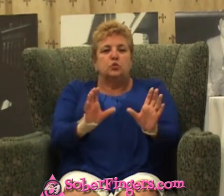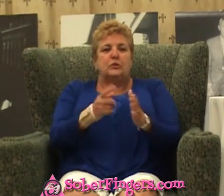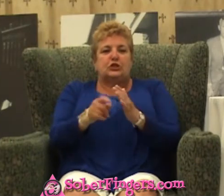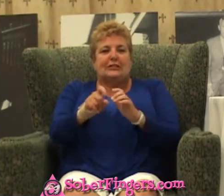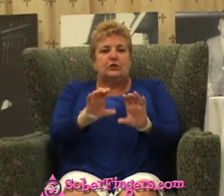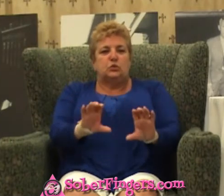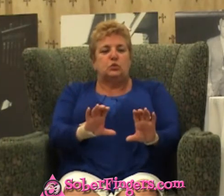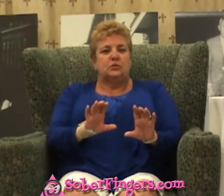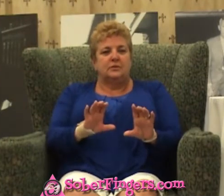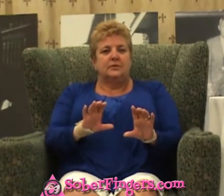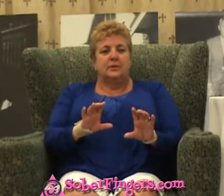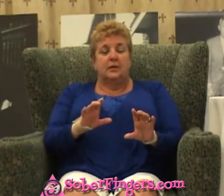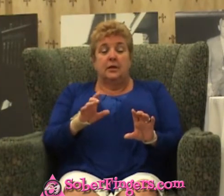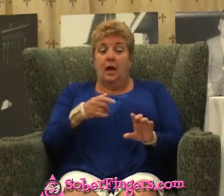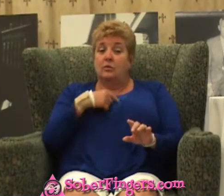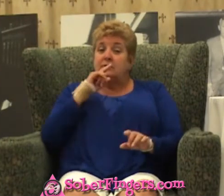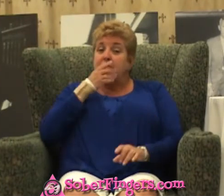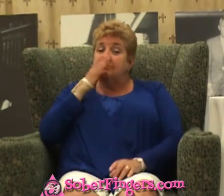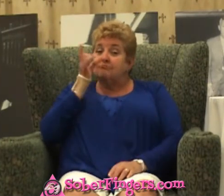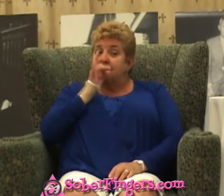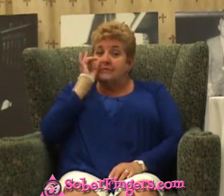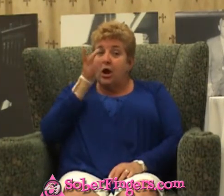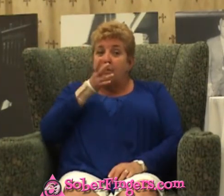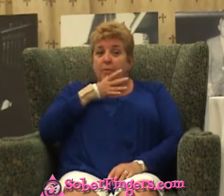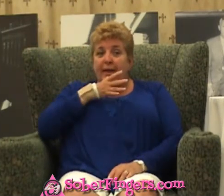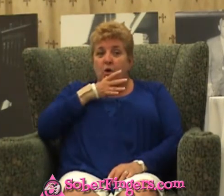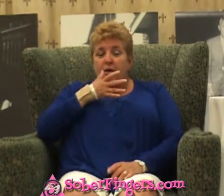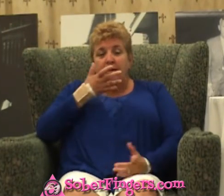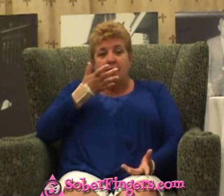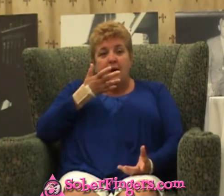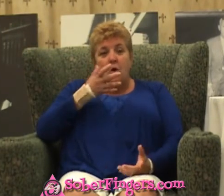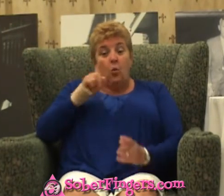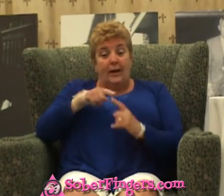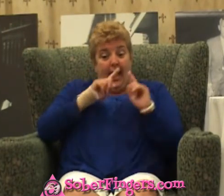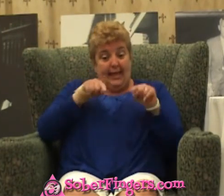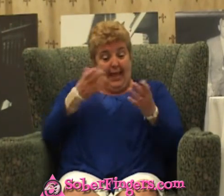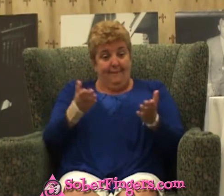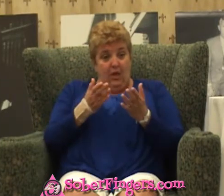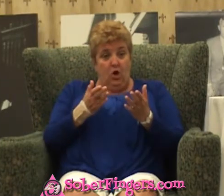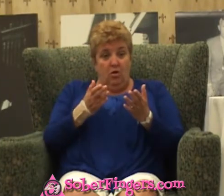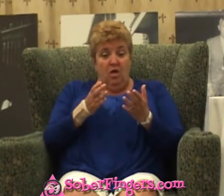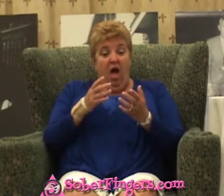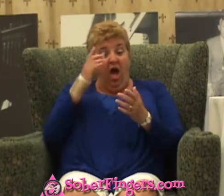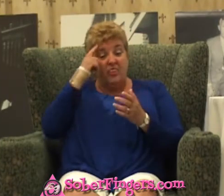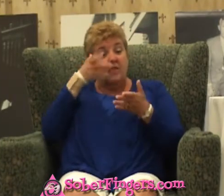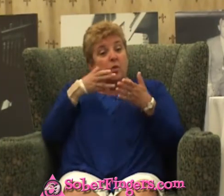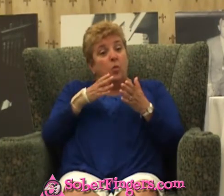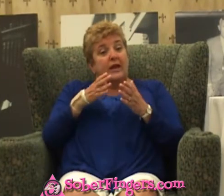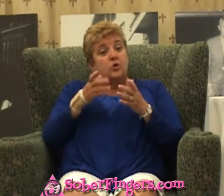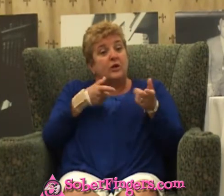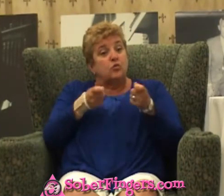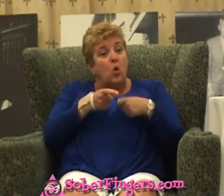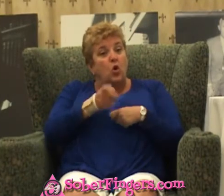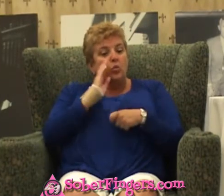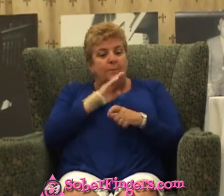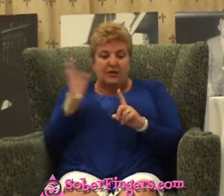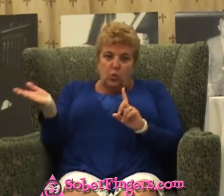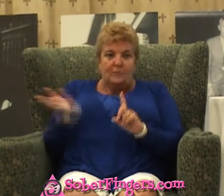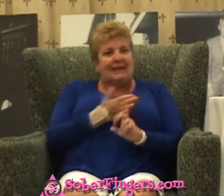I came in here, I thought that the way to control her was to hit her, and I had to tell that secret to you too. And you didn't kick me out. You said, come in here and do this different. And you